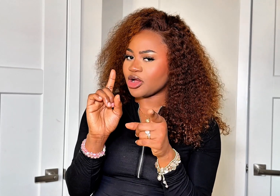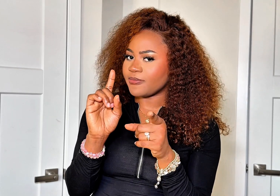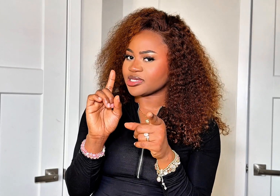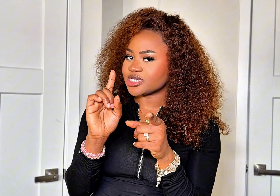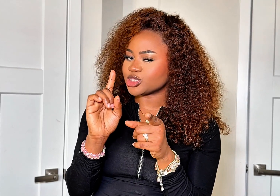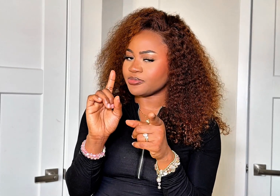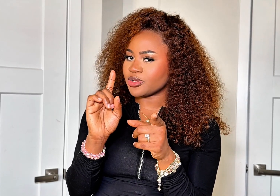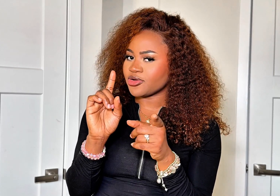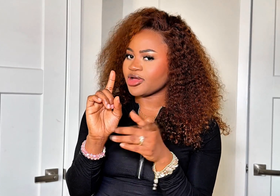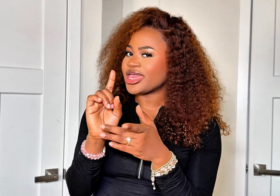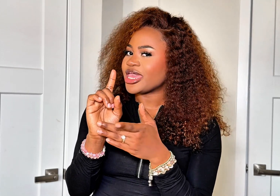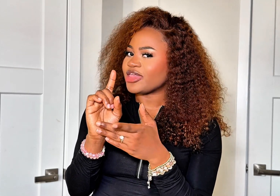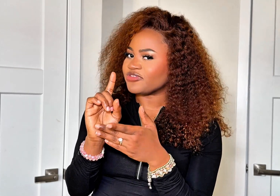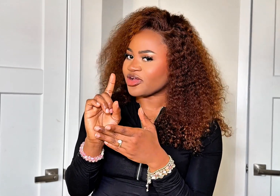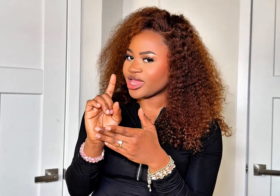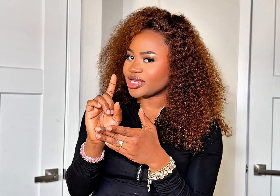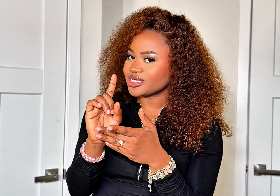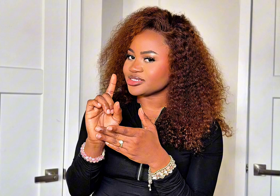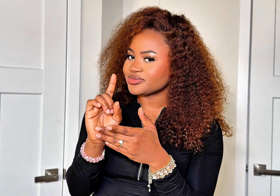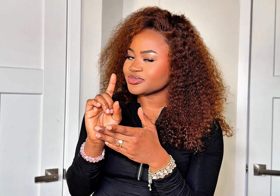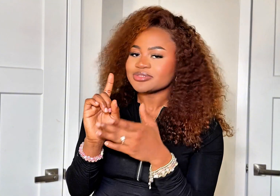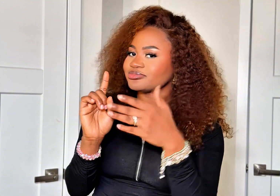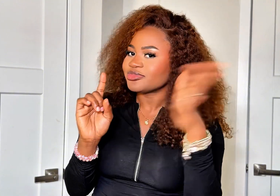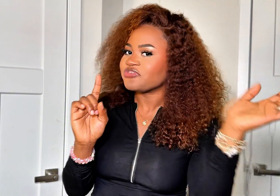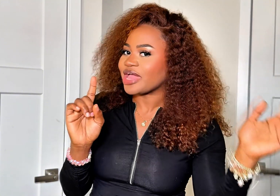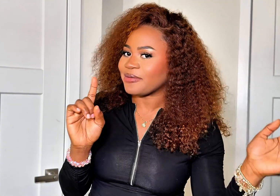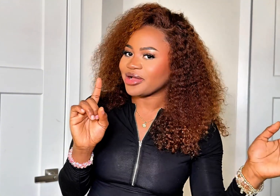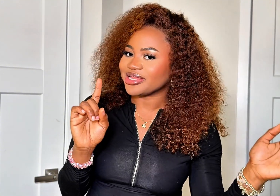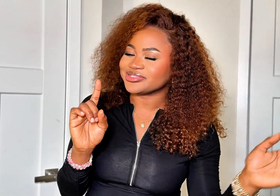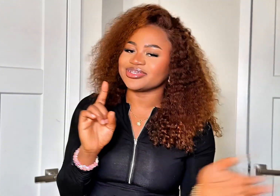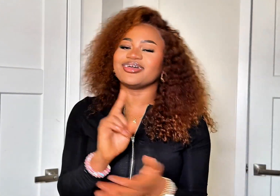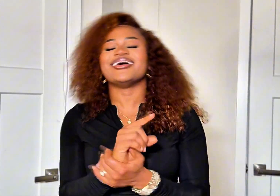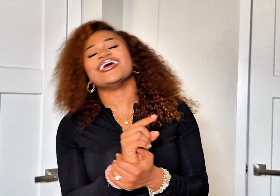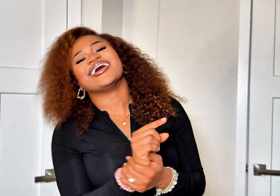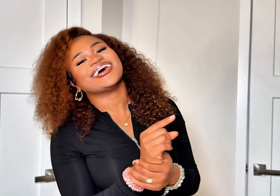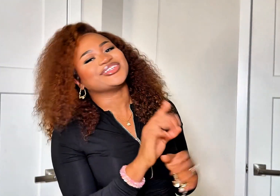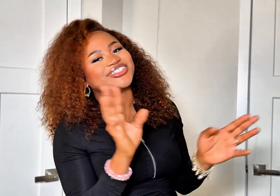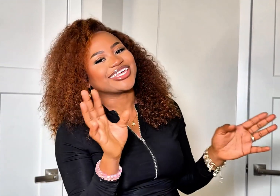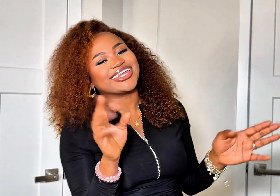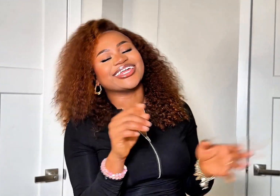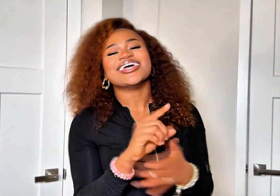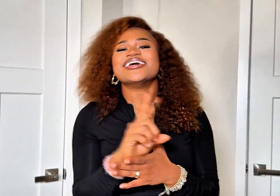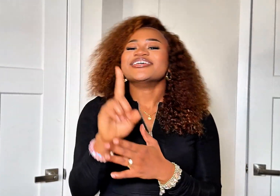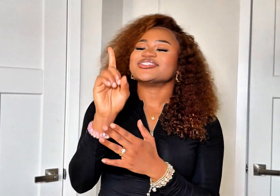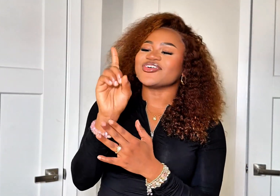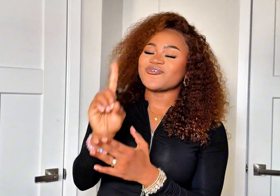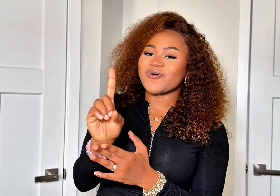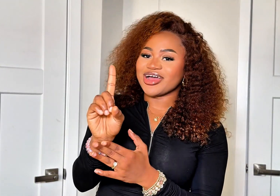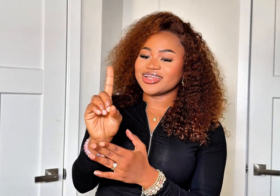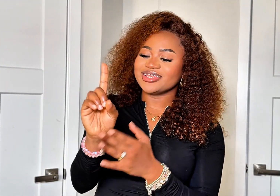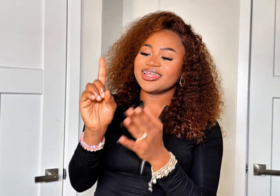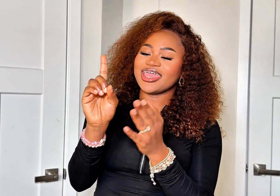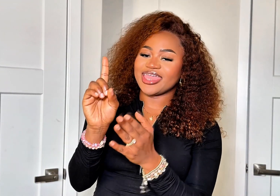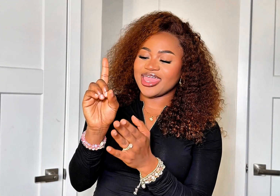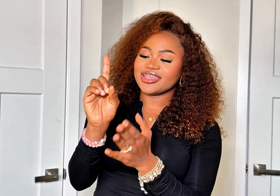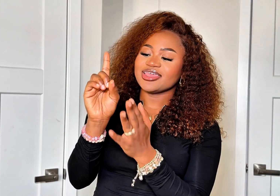comment section below. If you don't get it, forget about it. Just kidding. So 1, again,